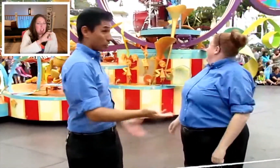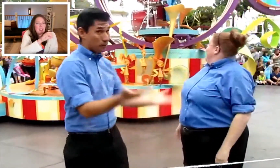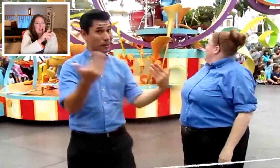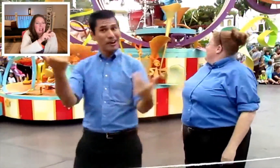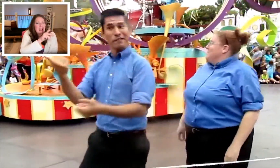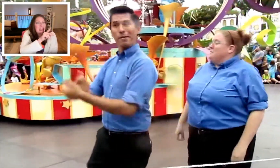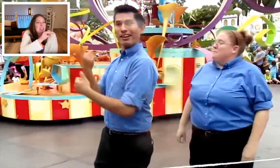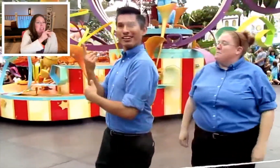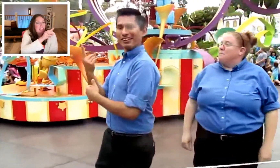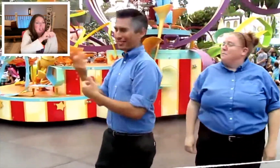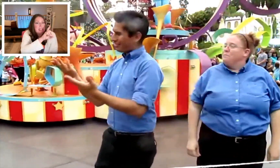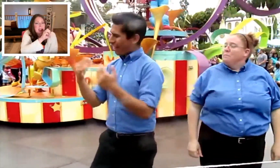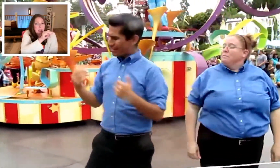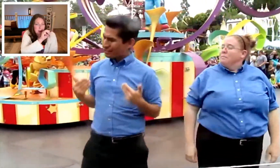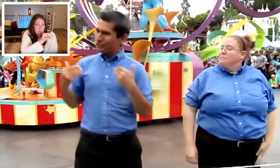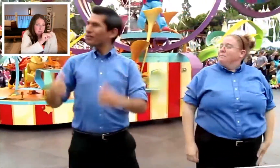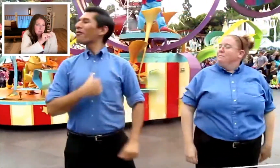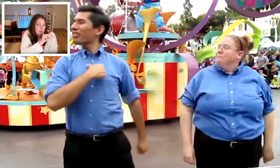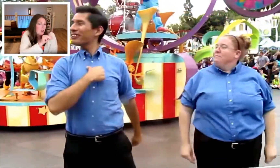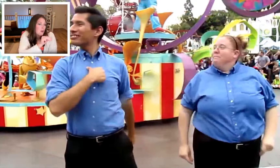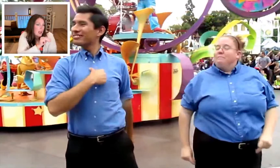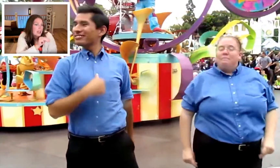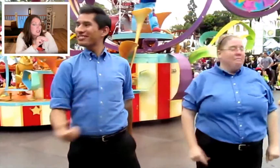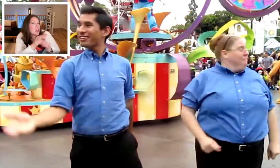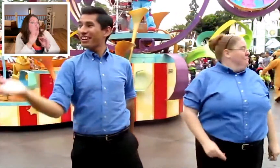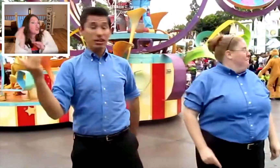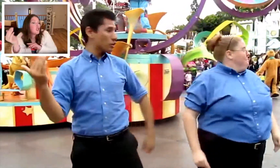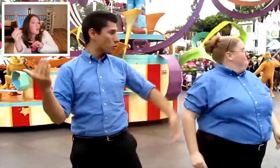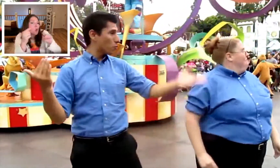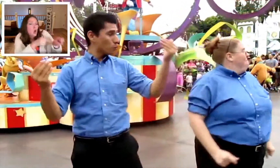Magic Kingdom, all right, to